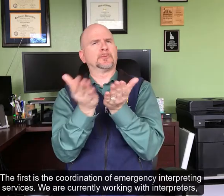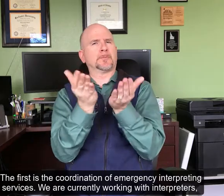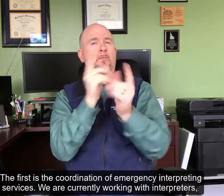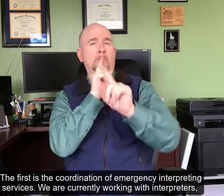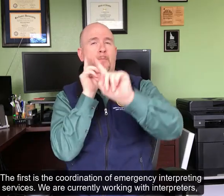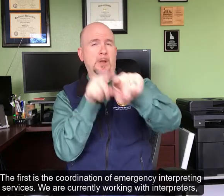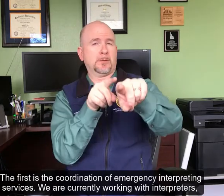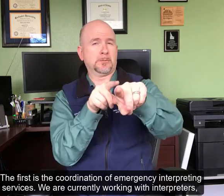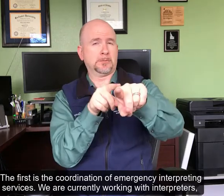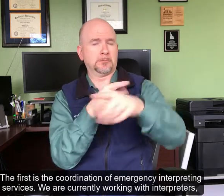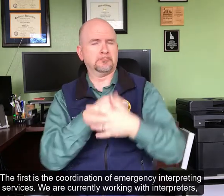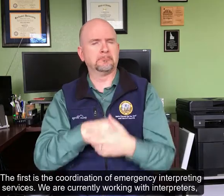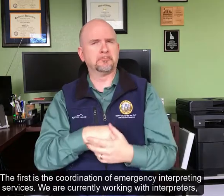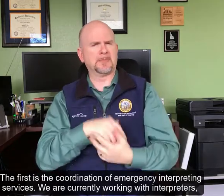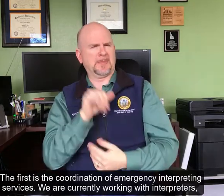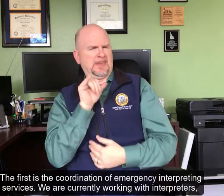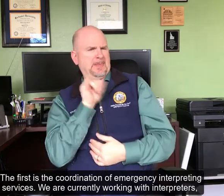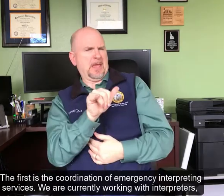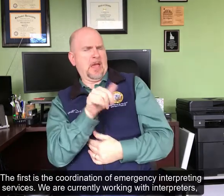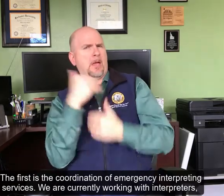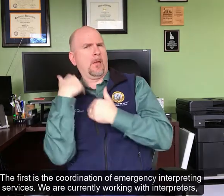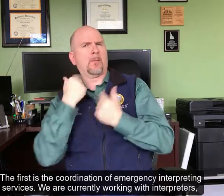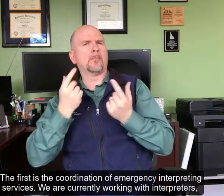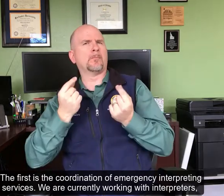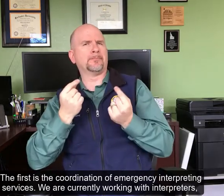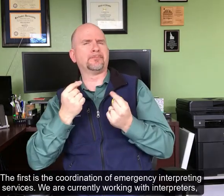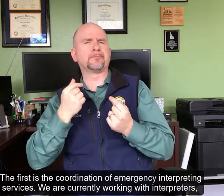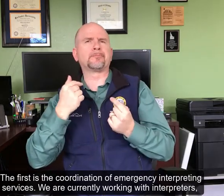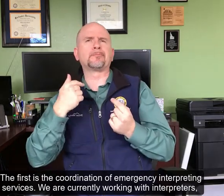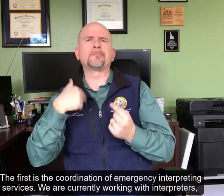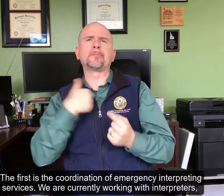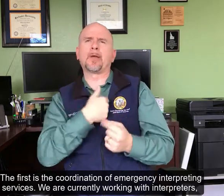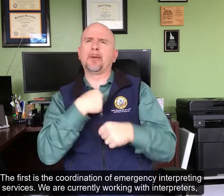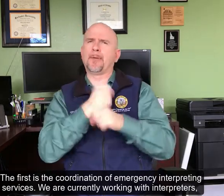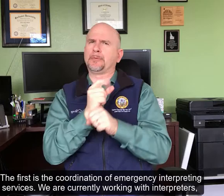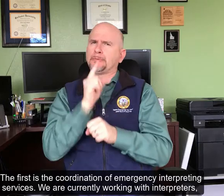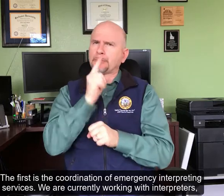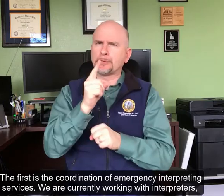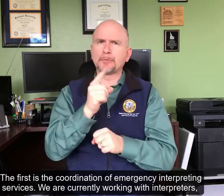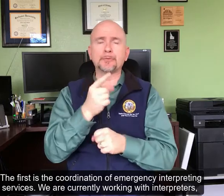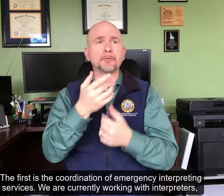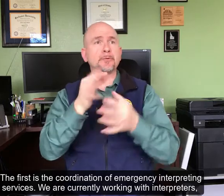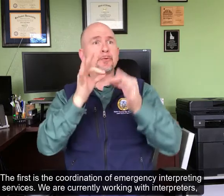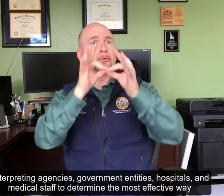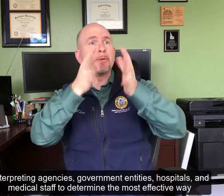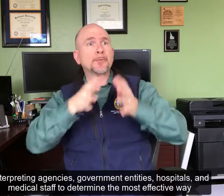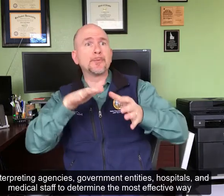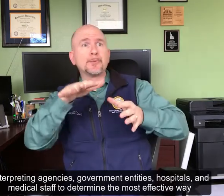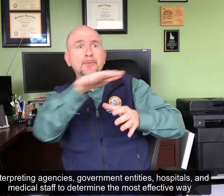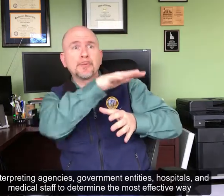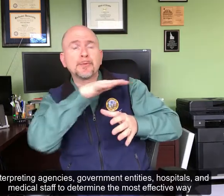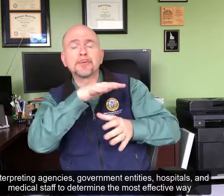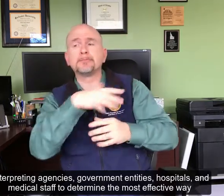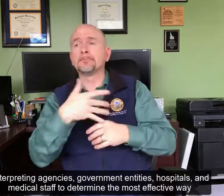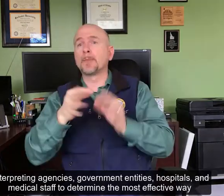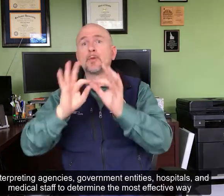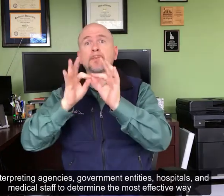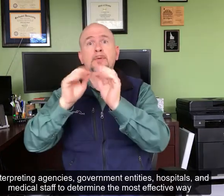of emergency interpreting services. We are currently working with interpreters, interpreting agencies,